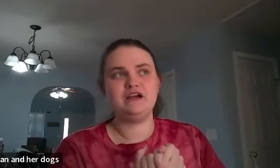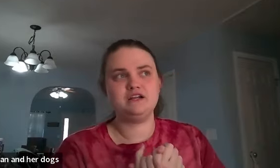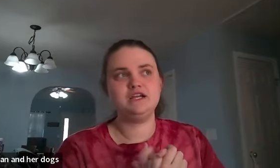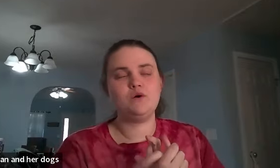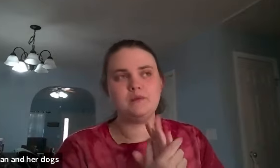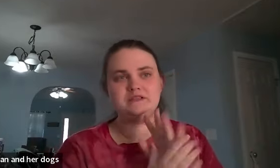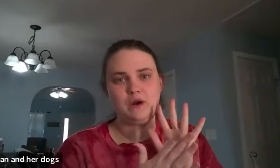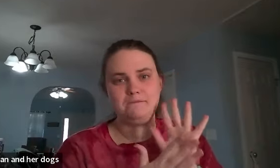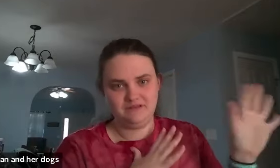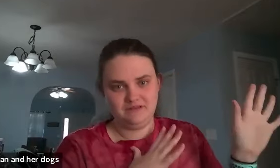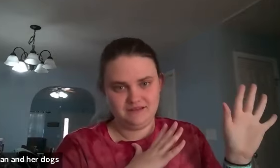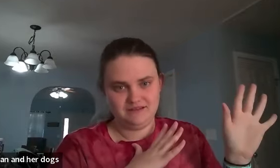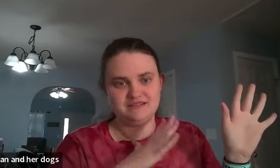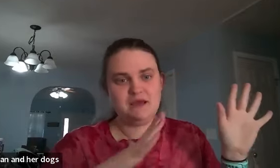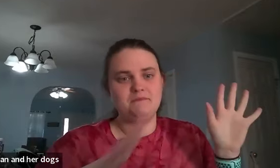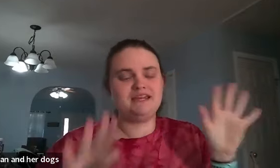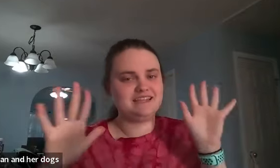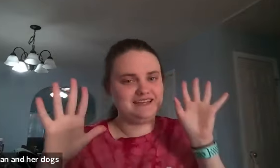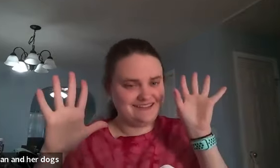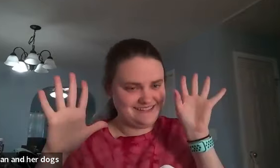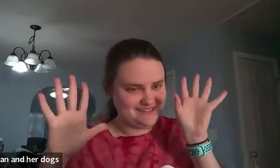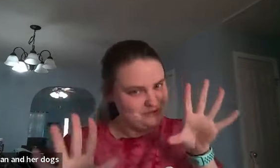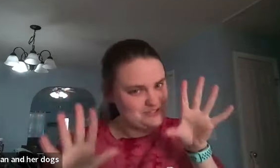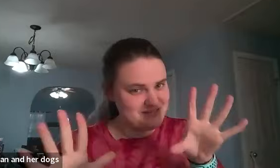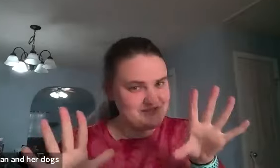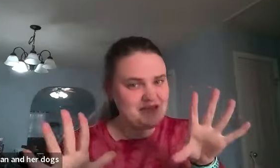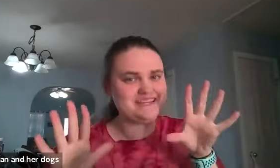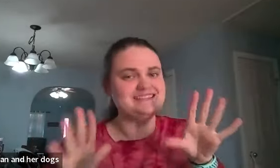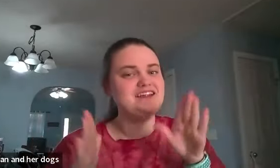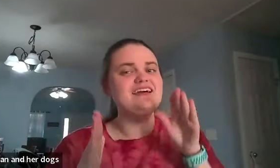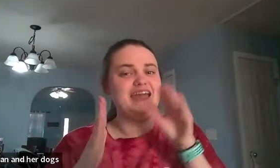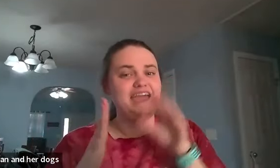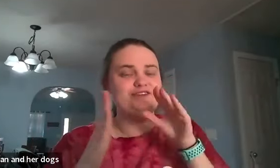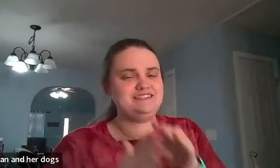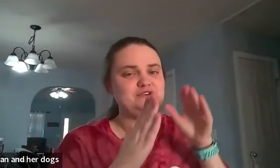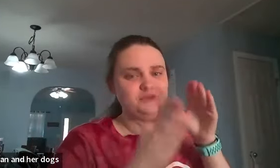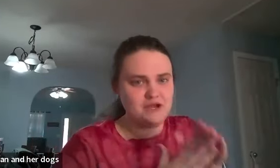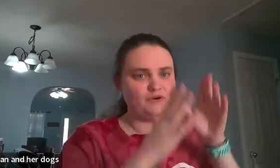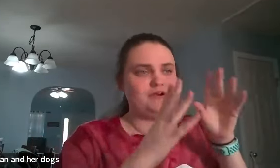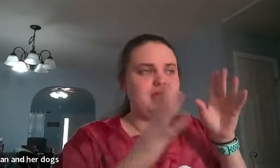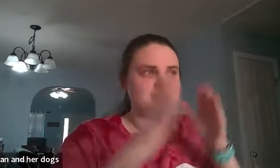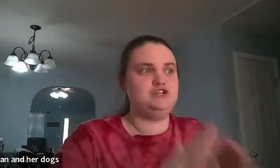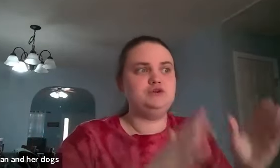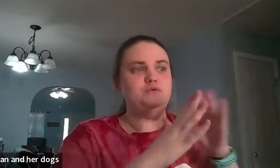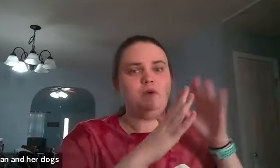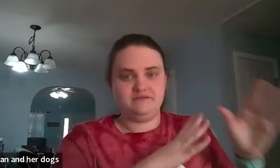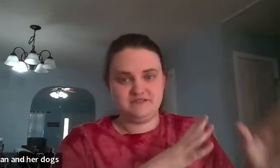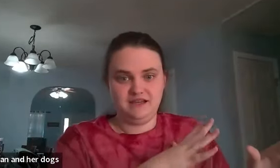are gonna go up to our millions, but it's like, don't stress on that because it's not like every single number has a new way of signing